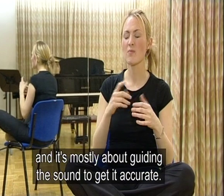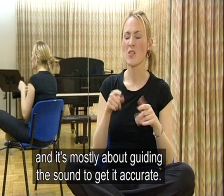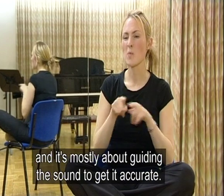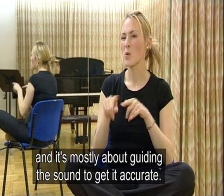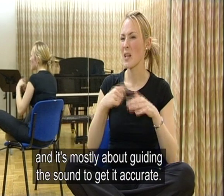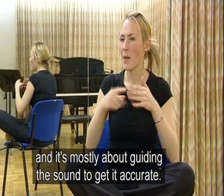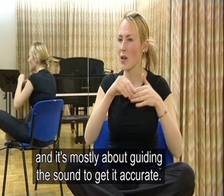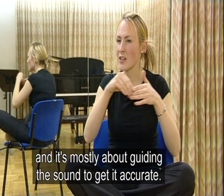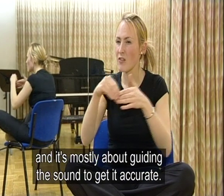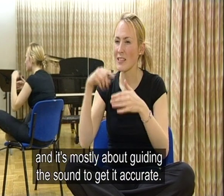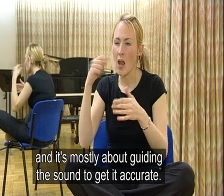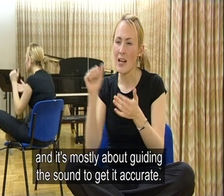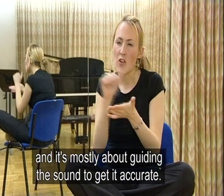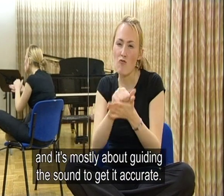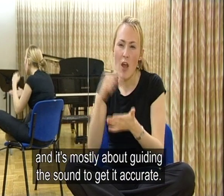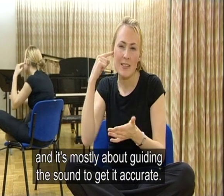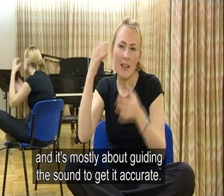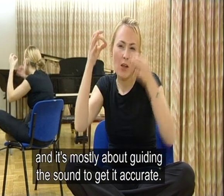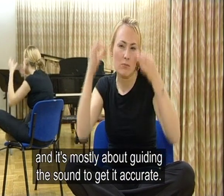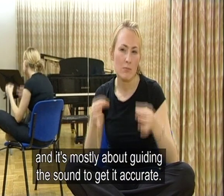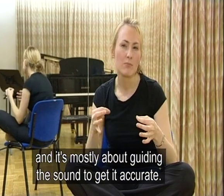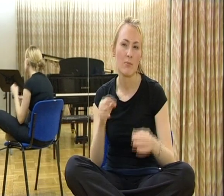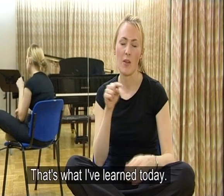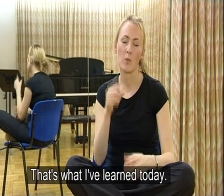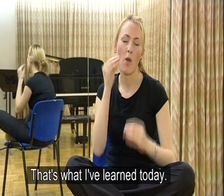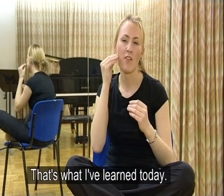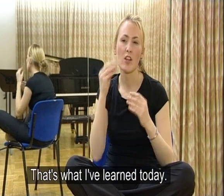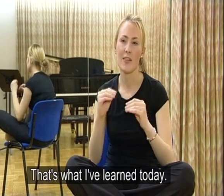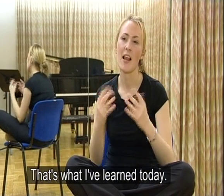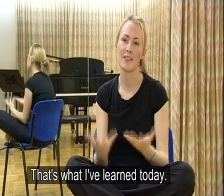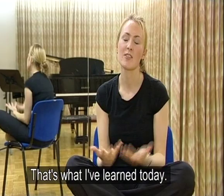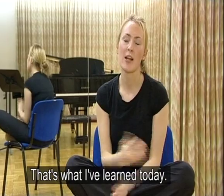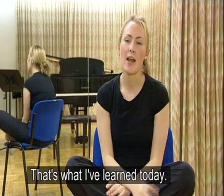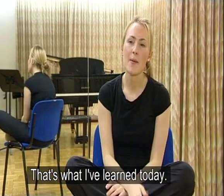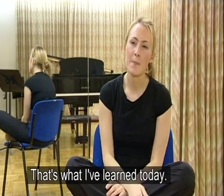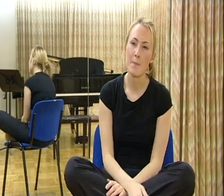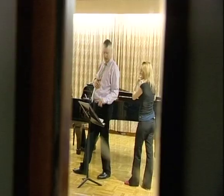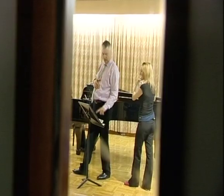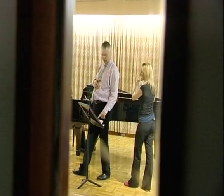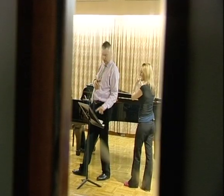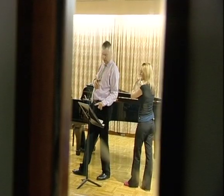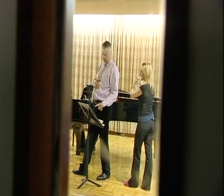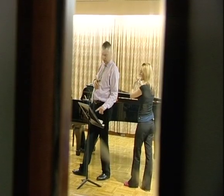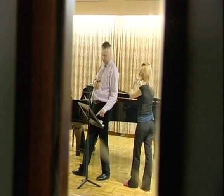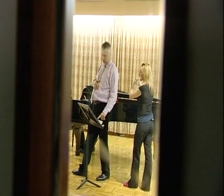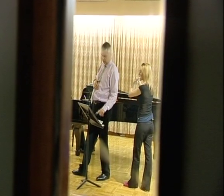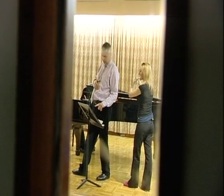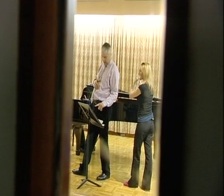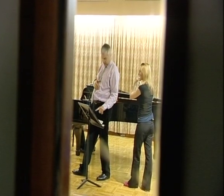it's mostly about guiding the sound to get it accurate. That's what I've learned today.